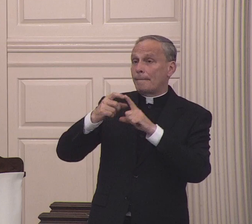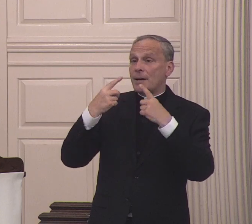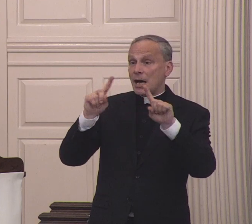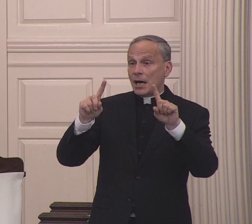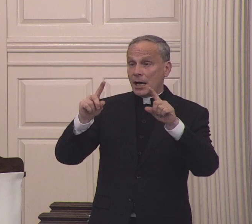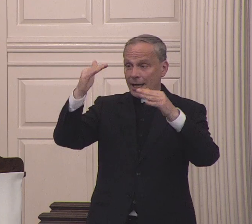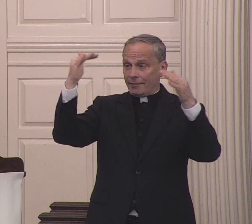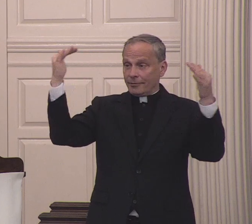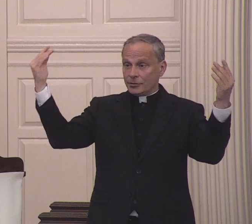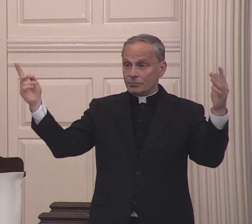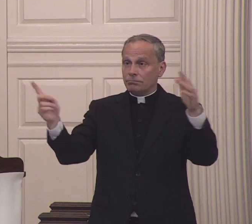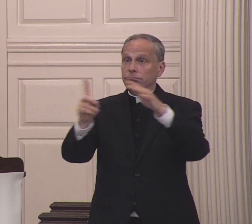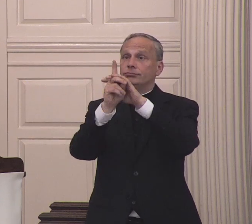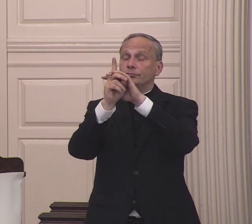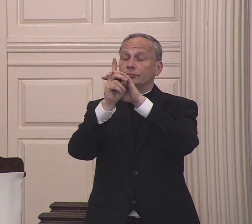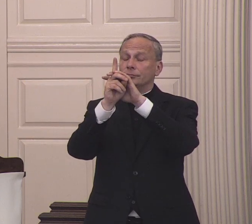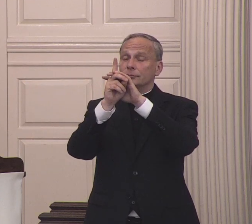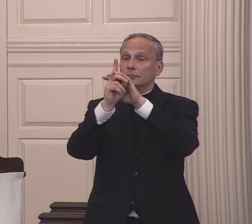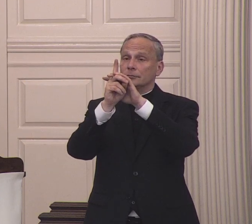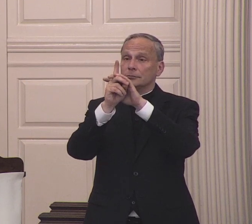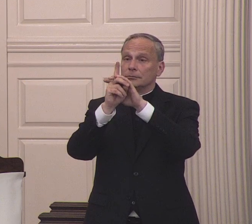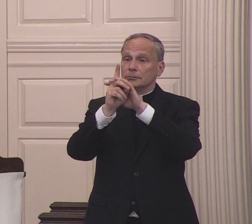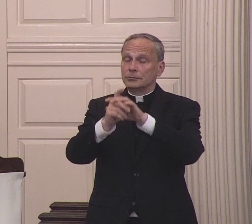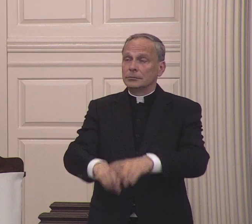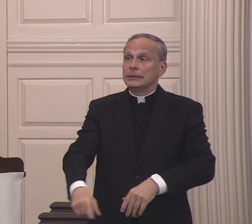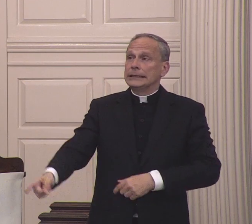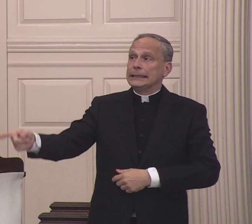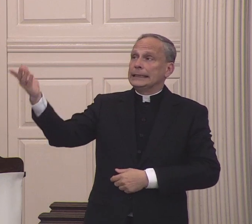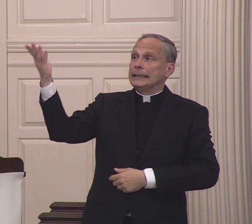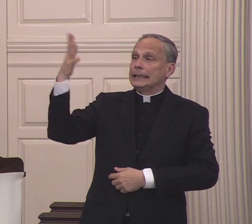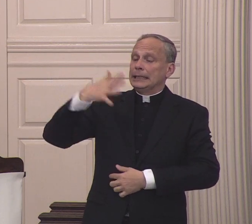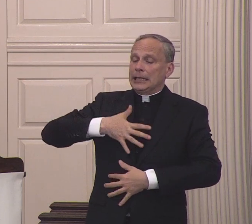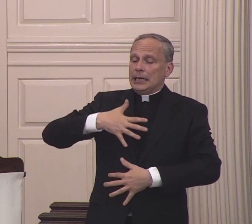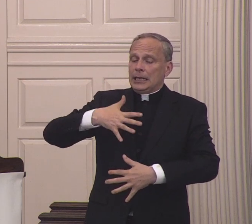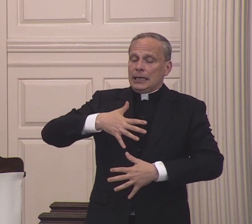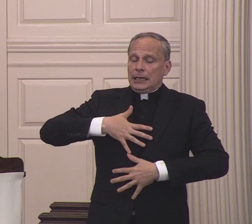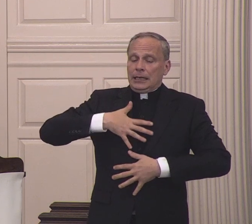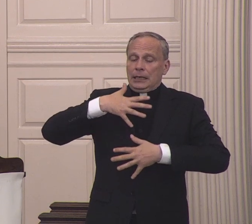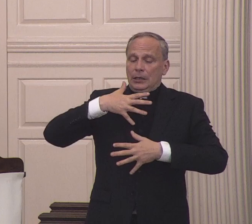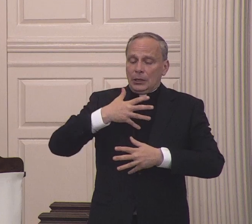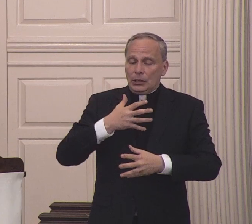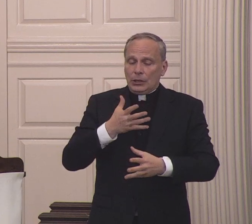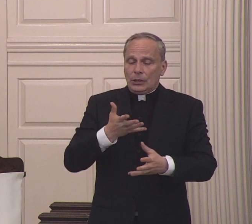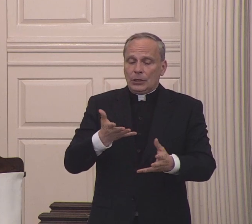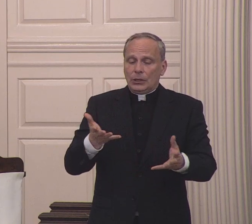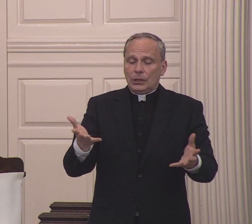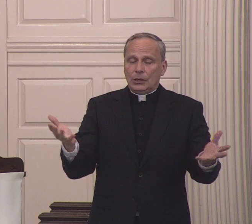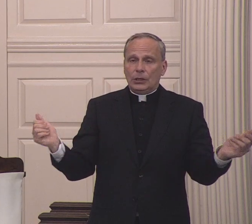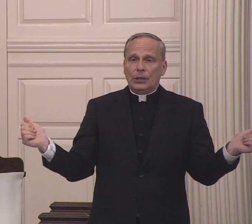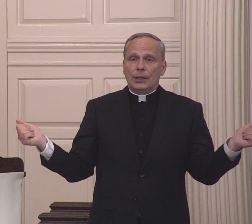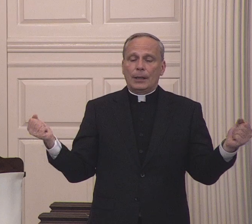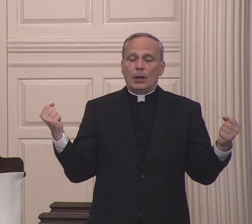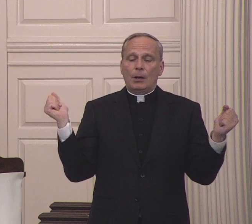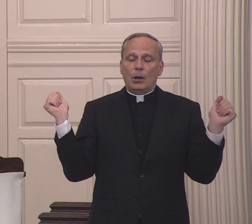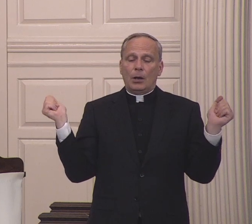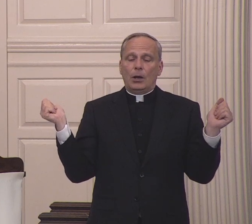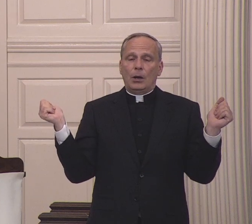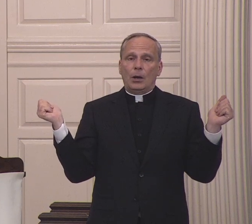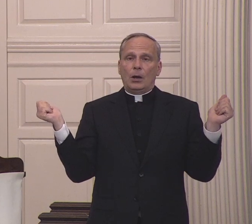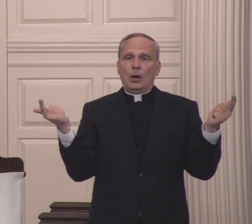made. By the breath of his mouth, all their